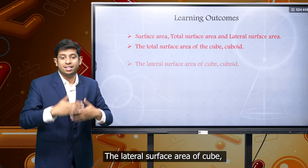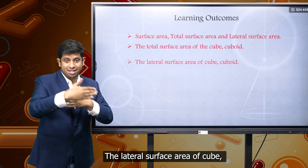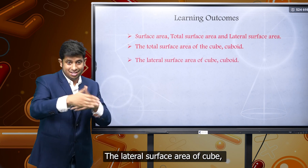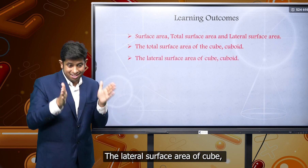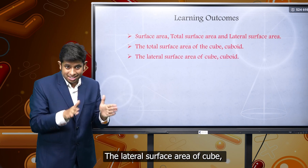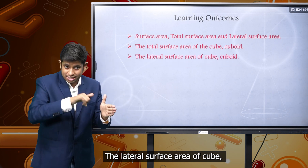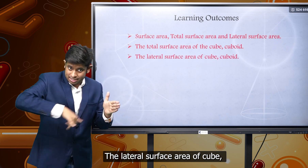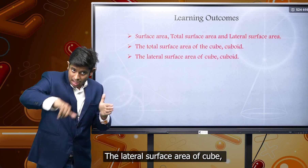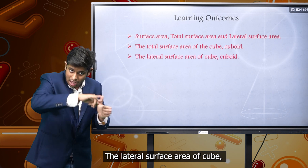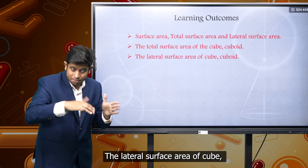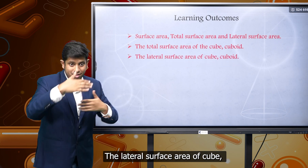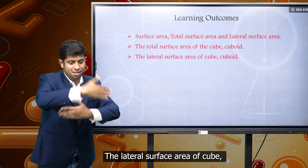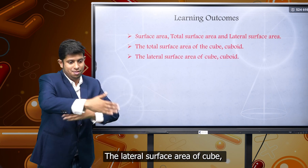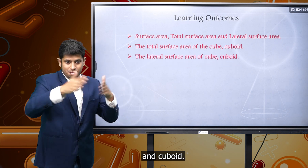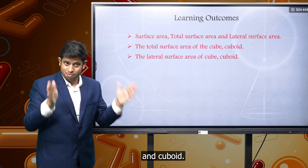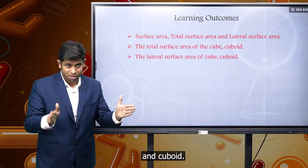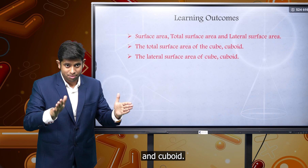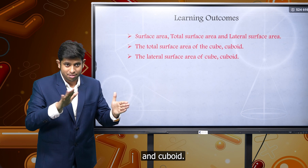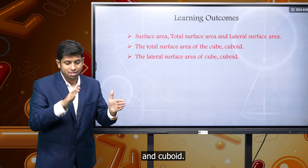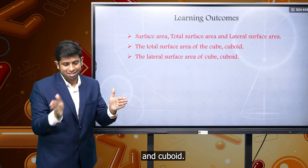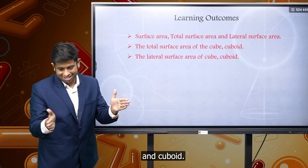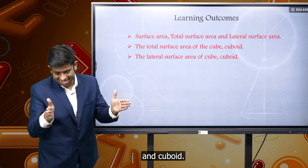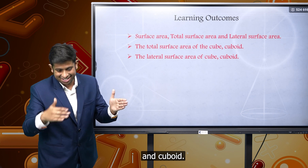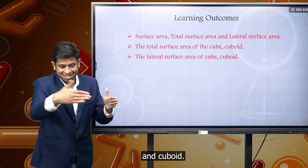the lateral surface area of cube and cuboid,